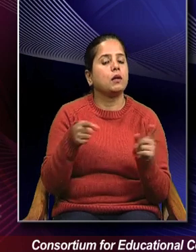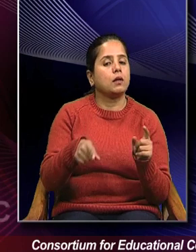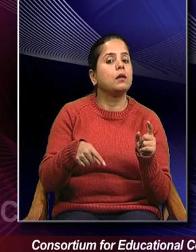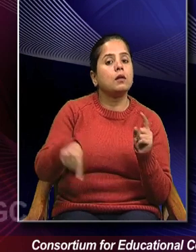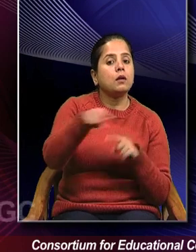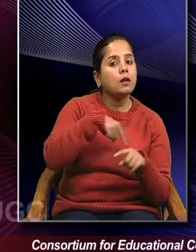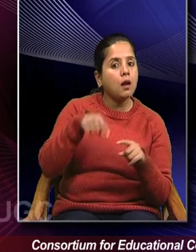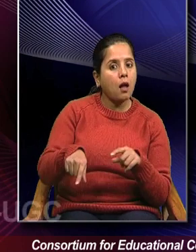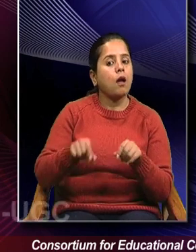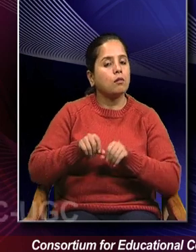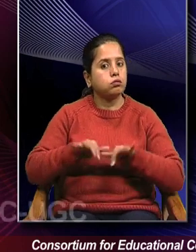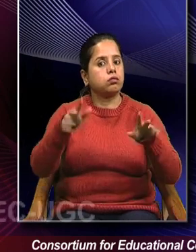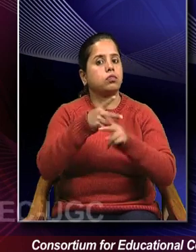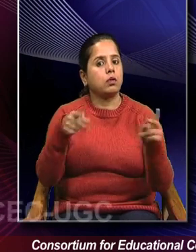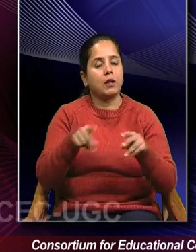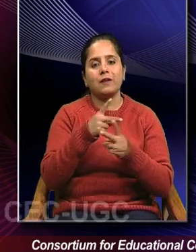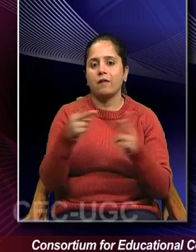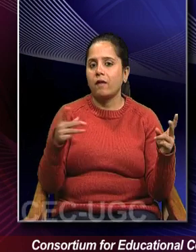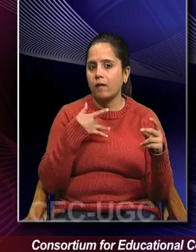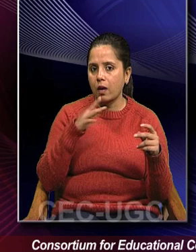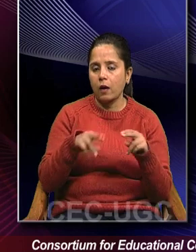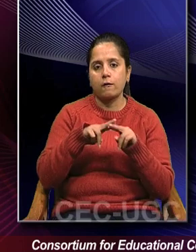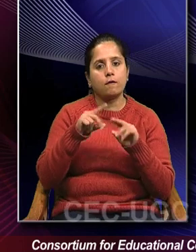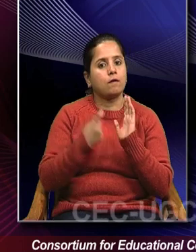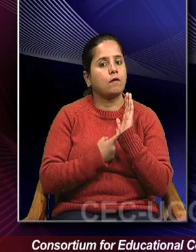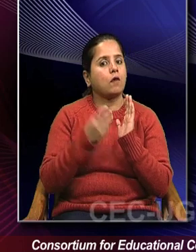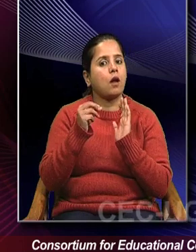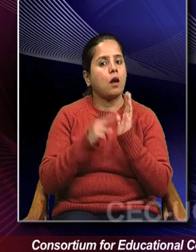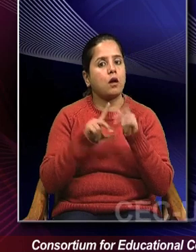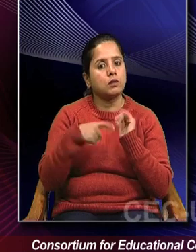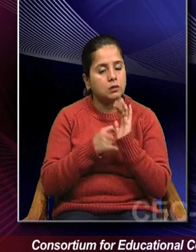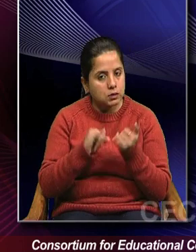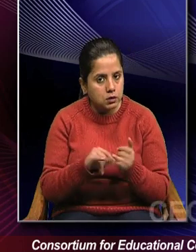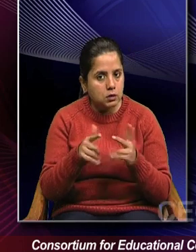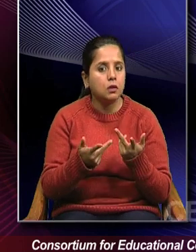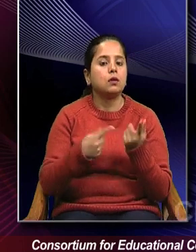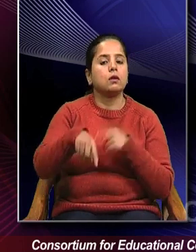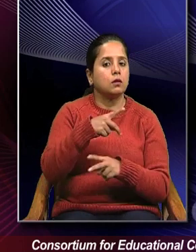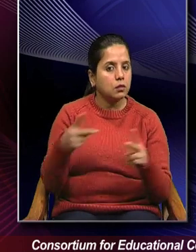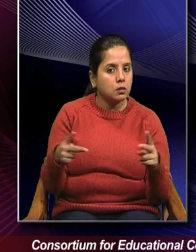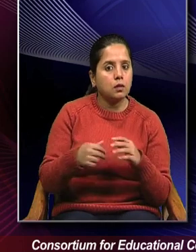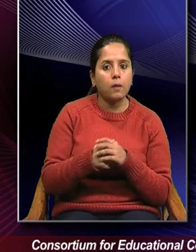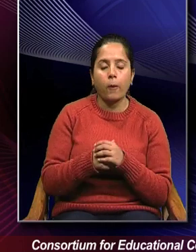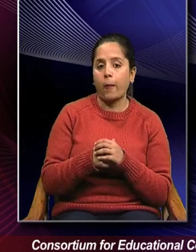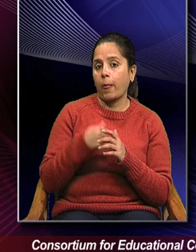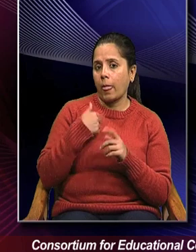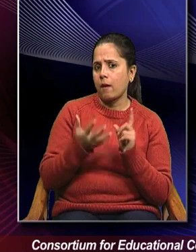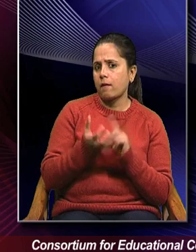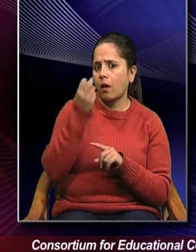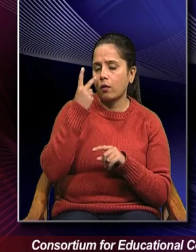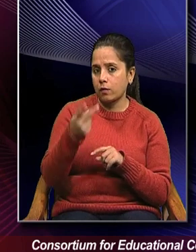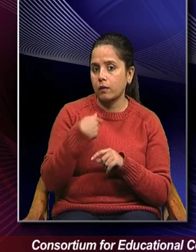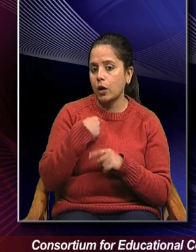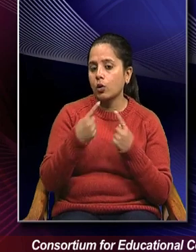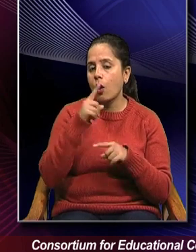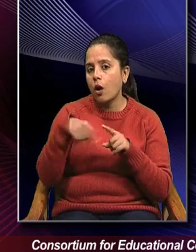its empires beyond different kinds of frontiers. And we find that when you talk about